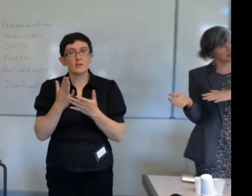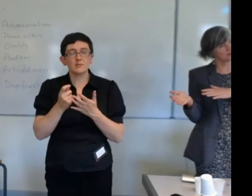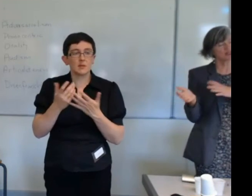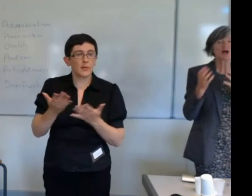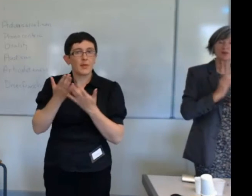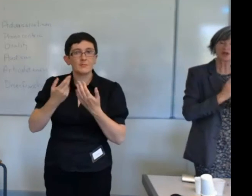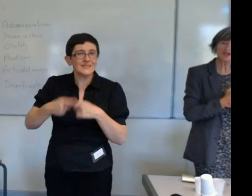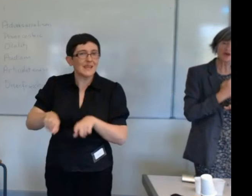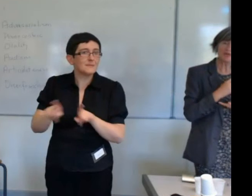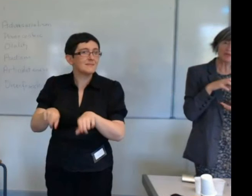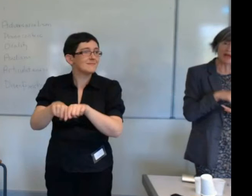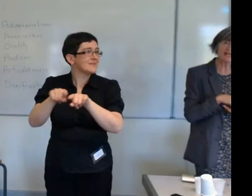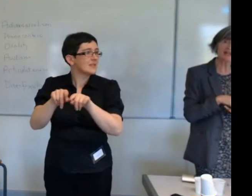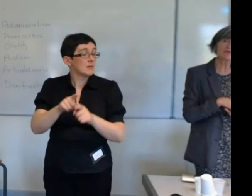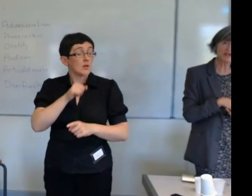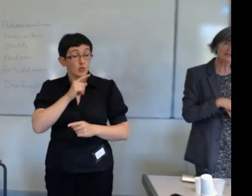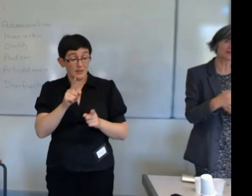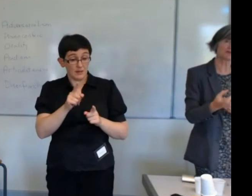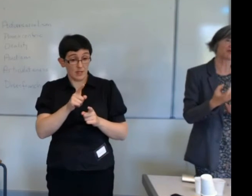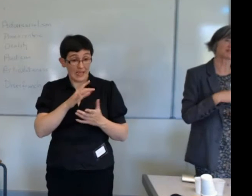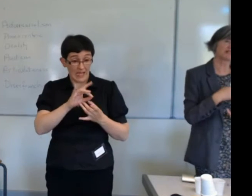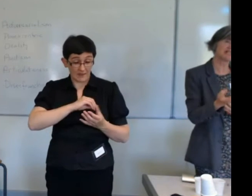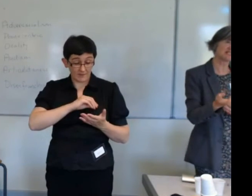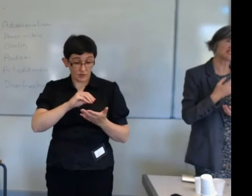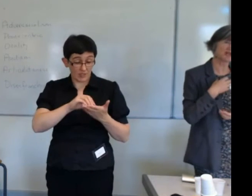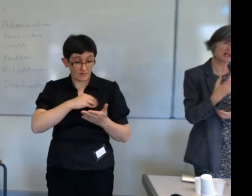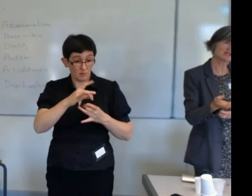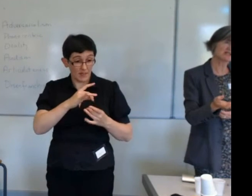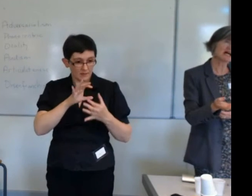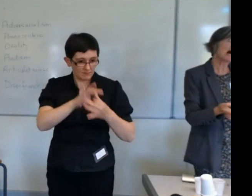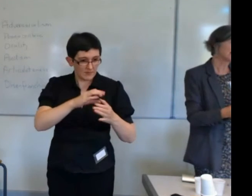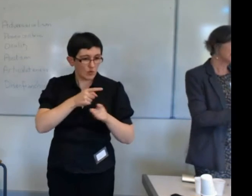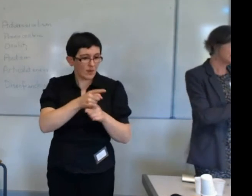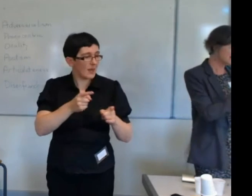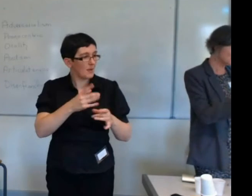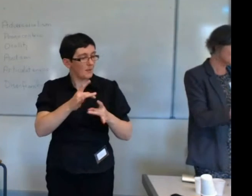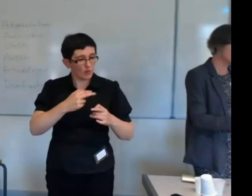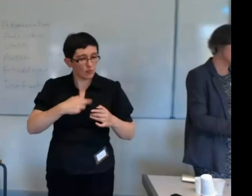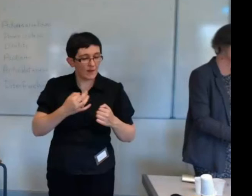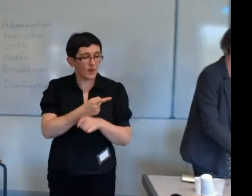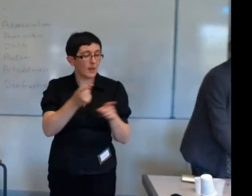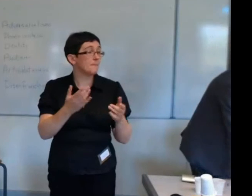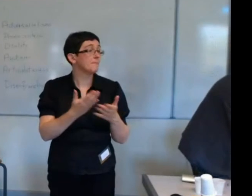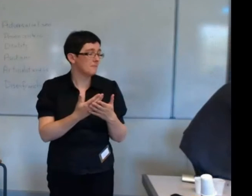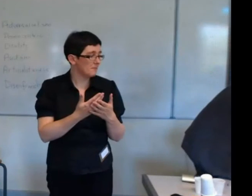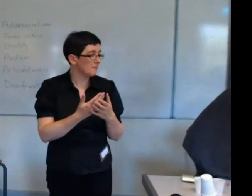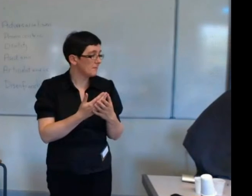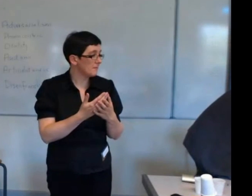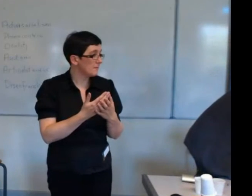sometimes, but also about making it real for the people that need to know that. And then in addition to that, the kind of things that are available